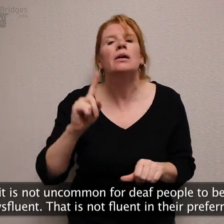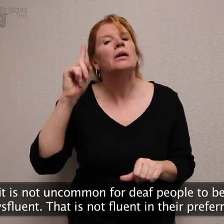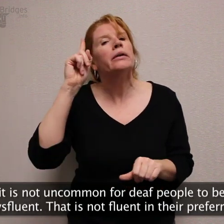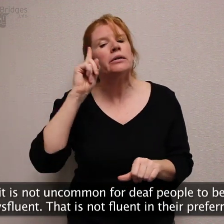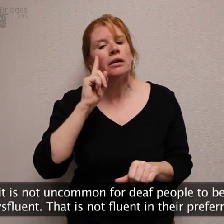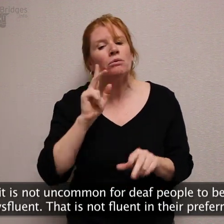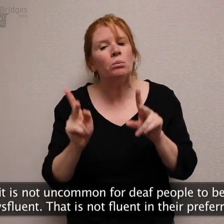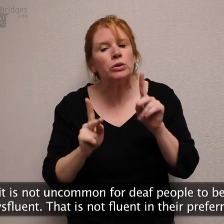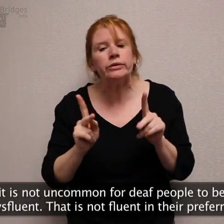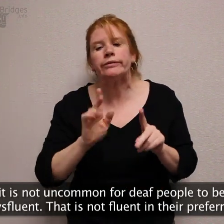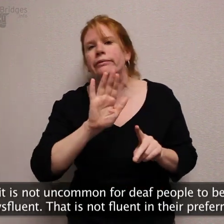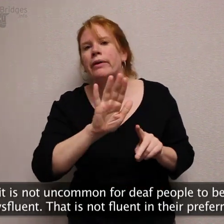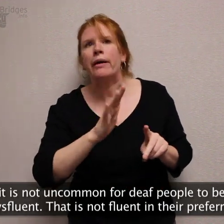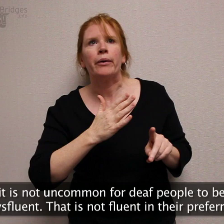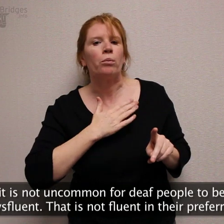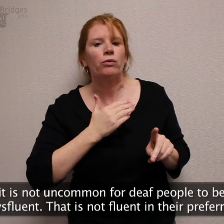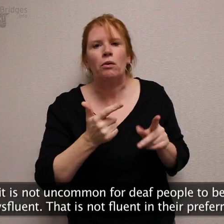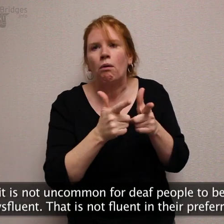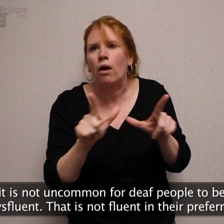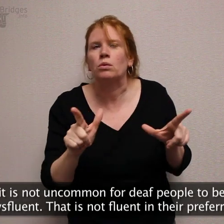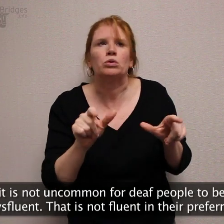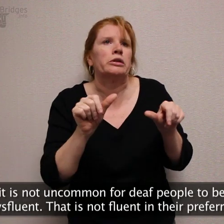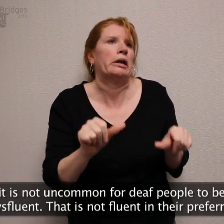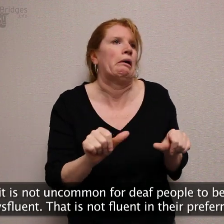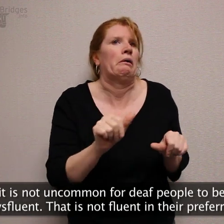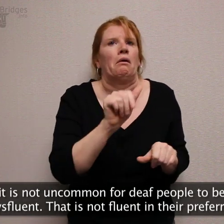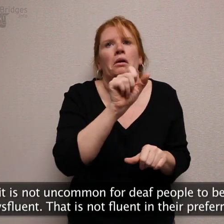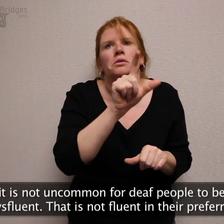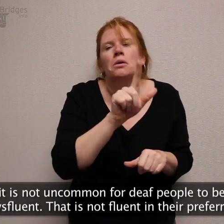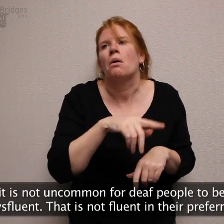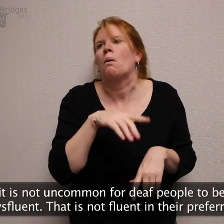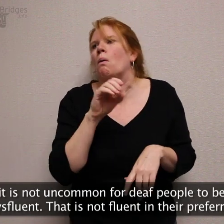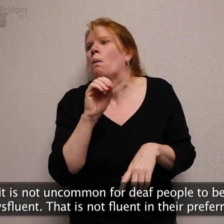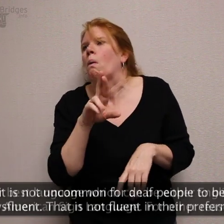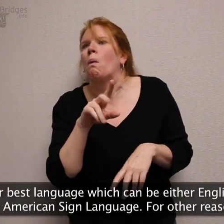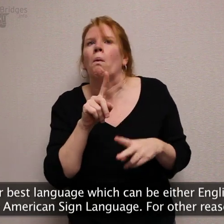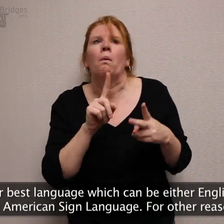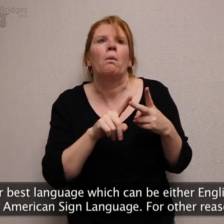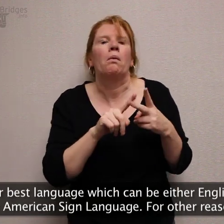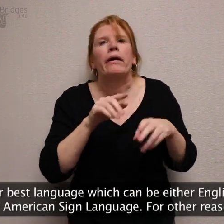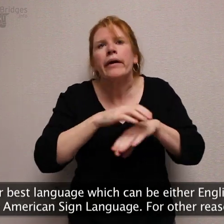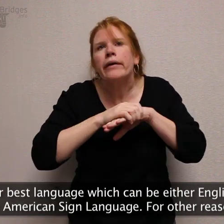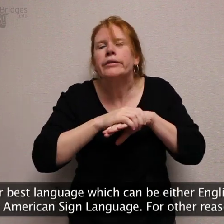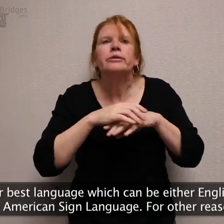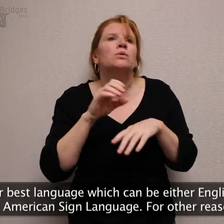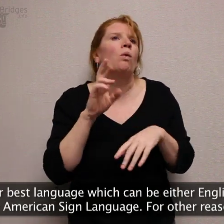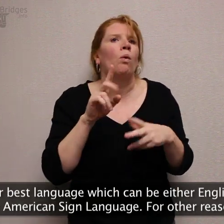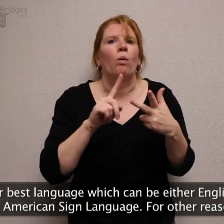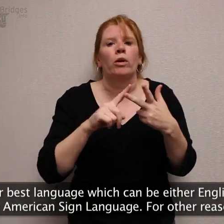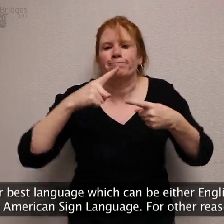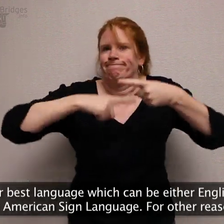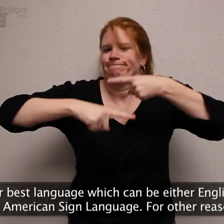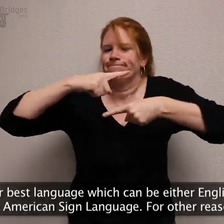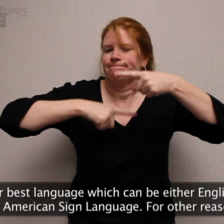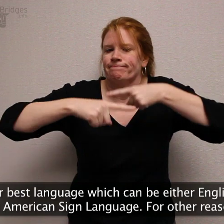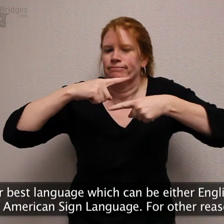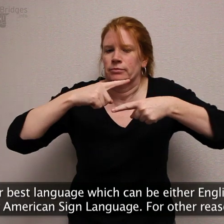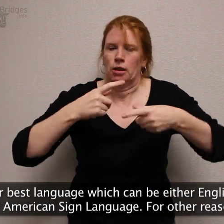uncommon for deaf people to be dysfluent, that is, not fluent in their preferred or their best language, which could be either English or American Sign